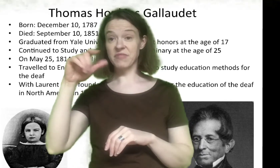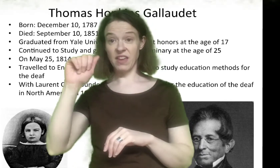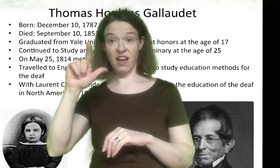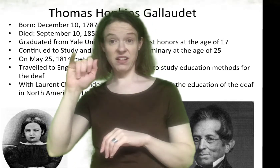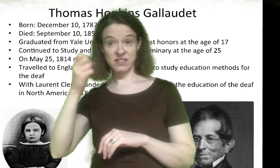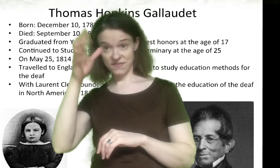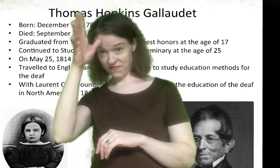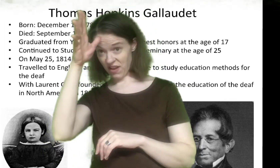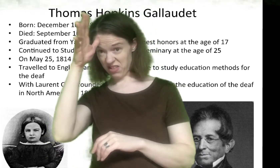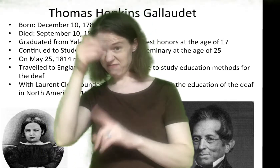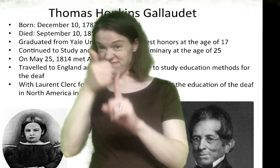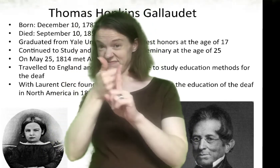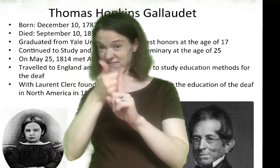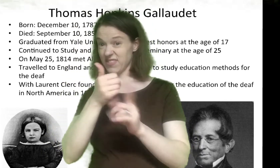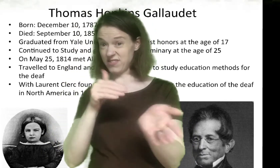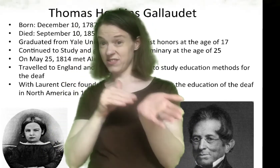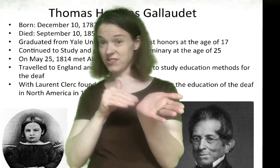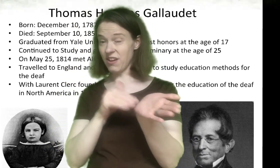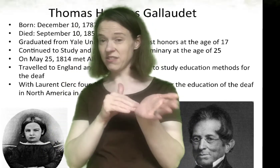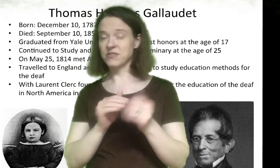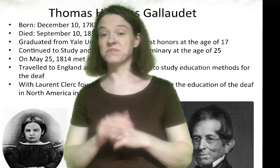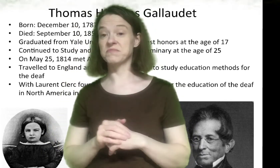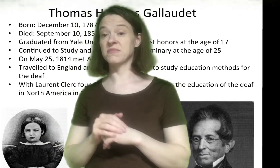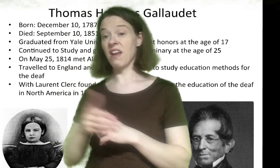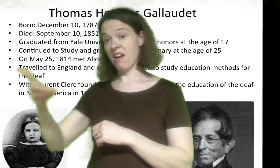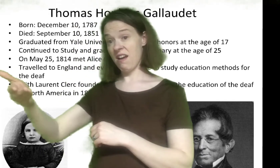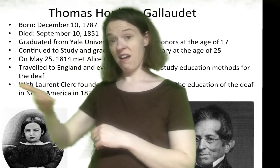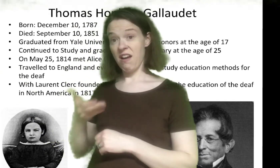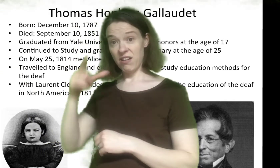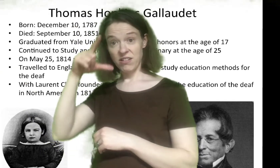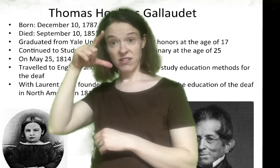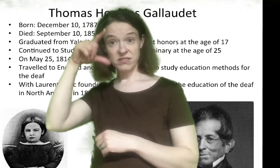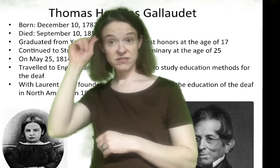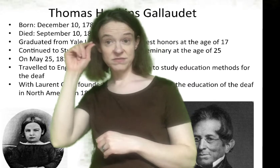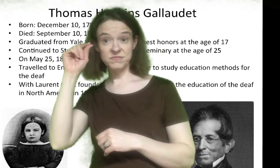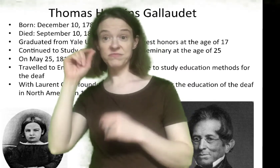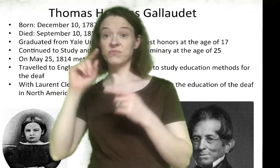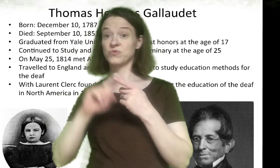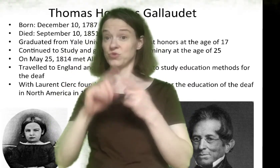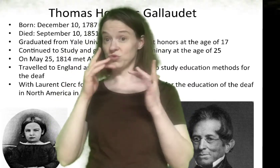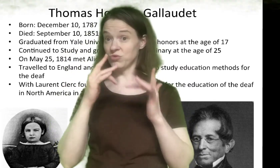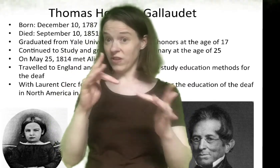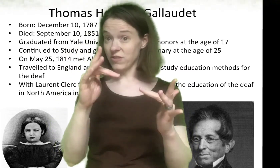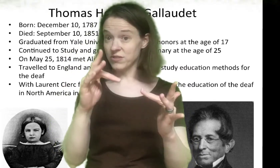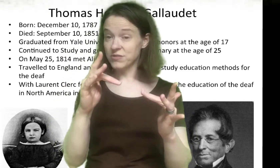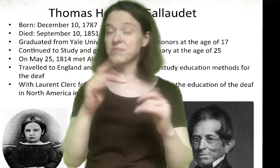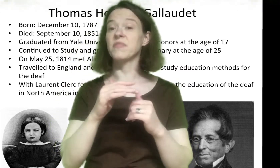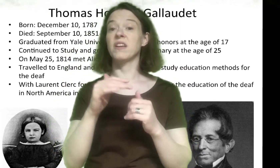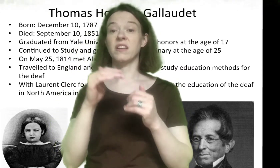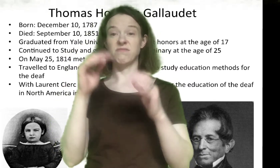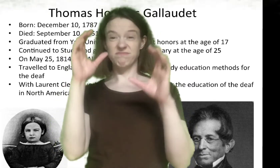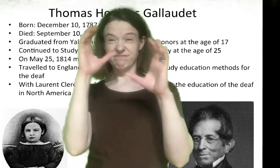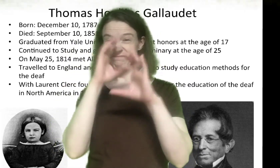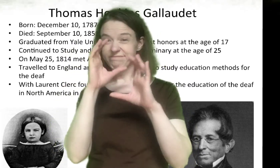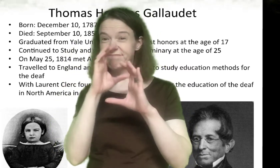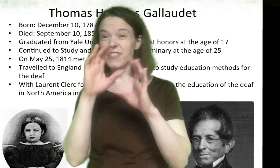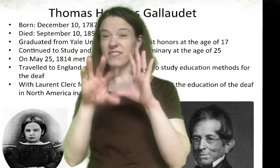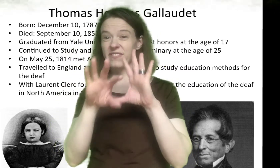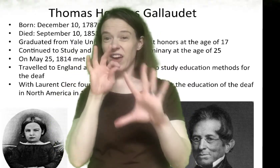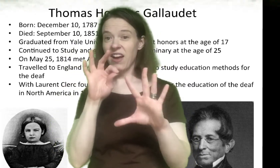while, Alice's father, who was a doctor, hired Gallaudet to travel and